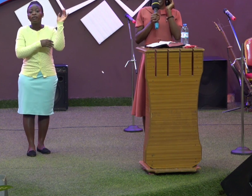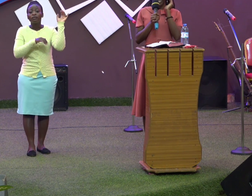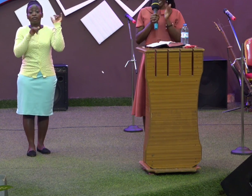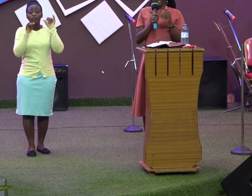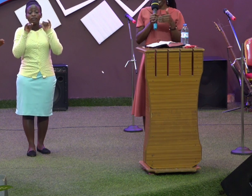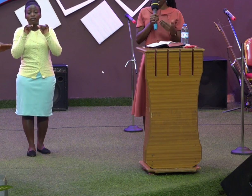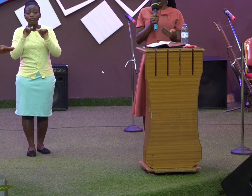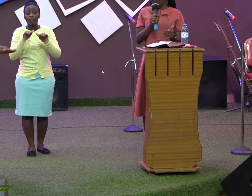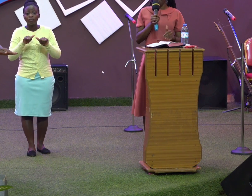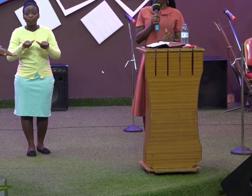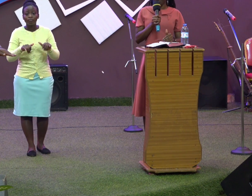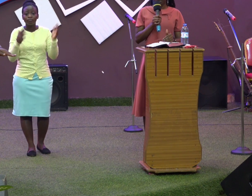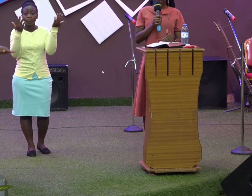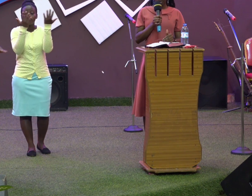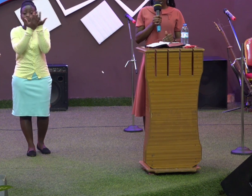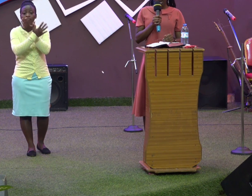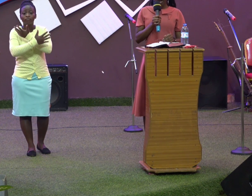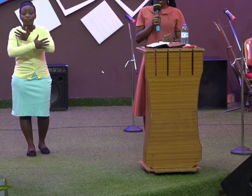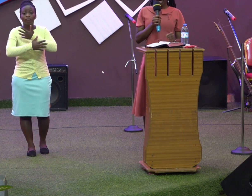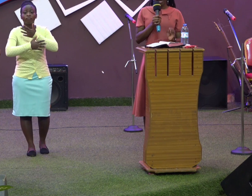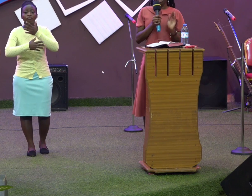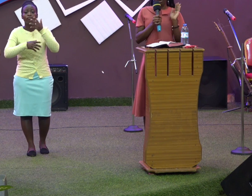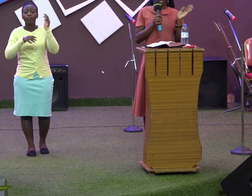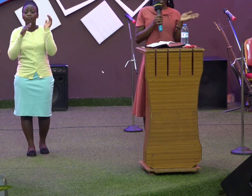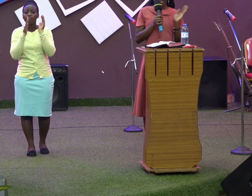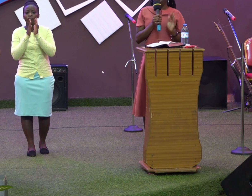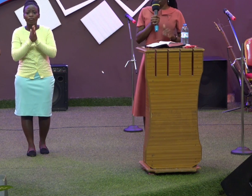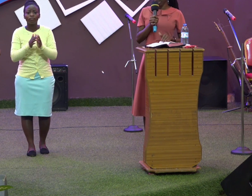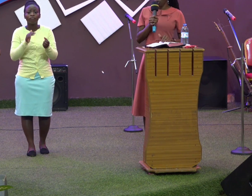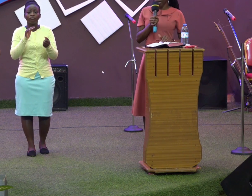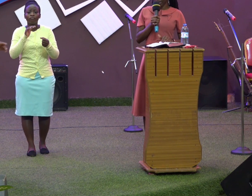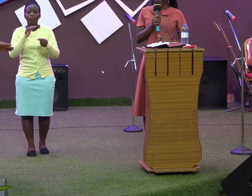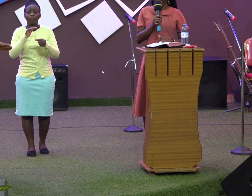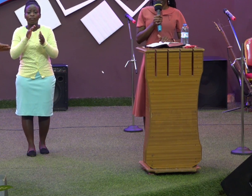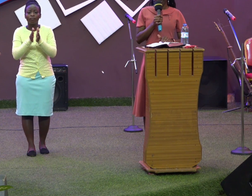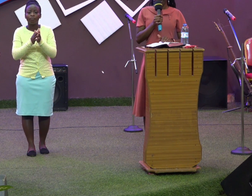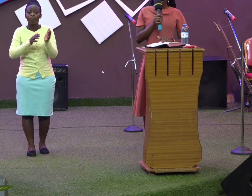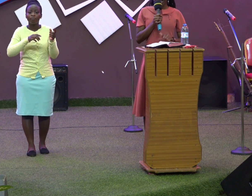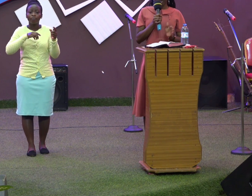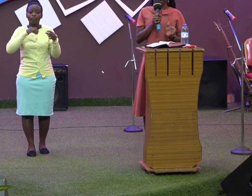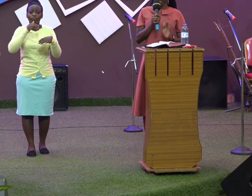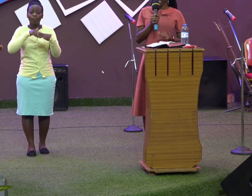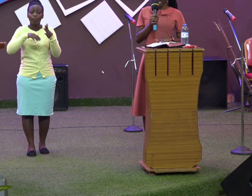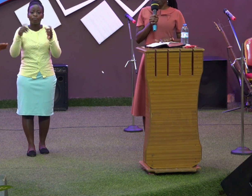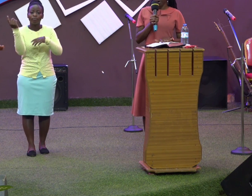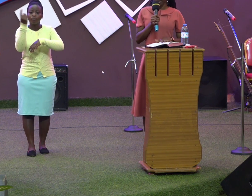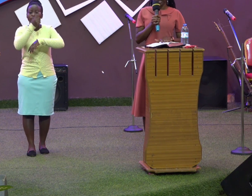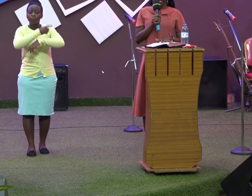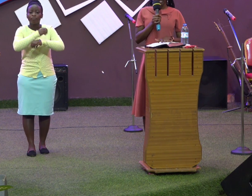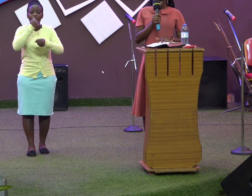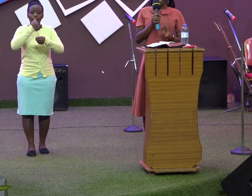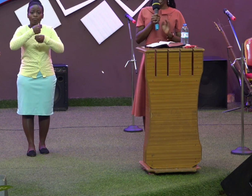would spend the night charging up. And during the day he does great works. And he chooses the